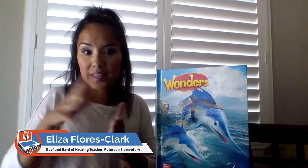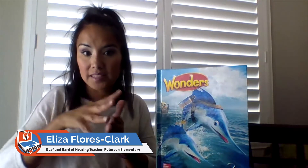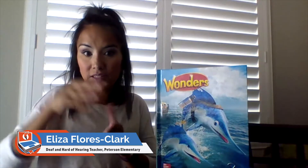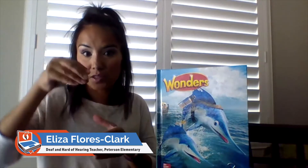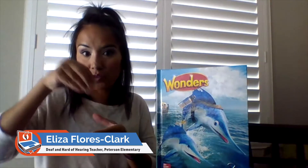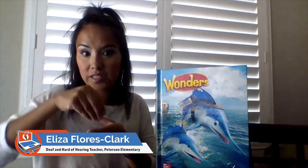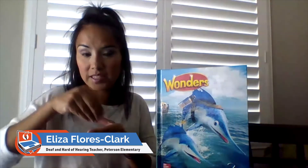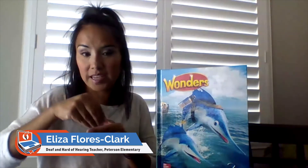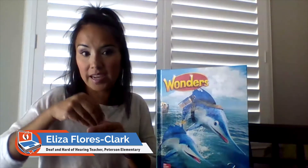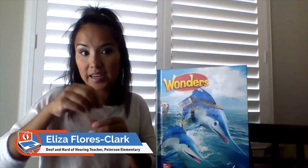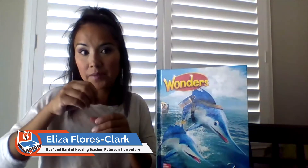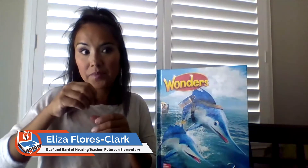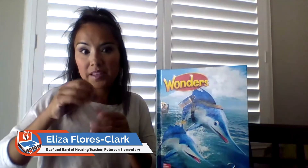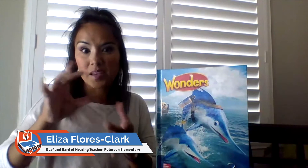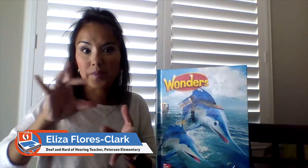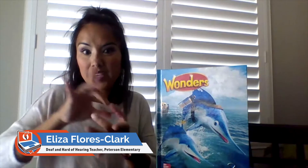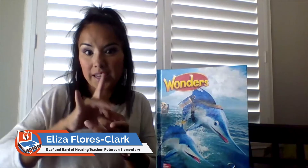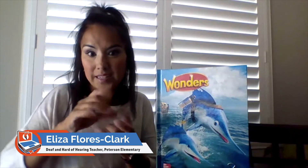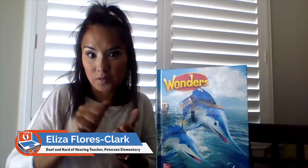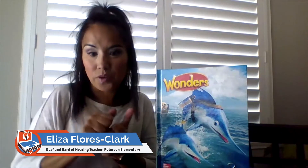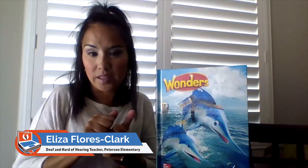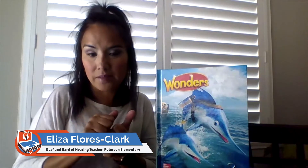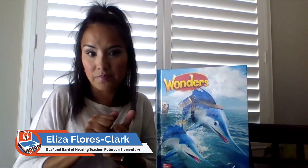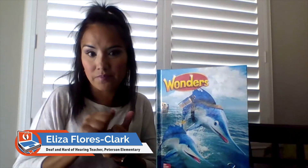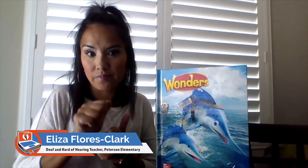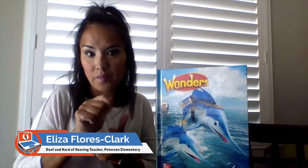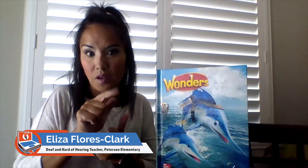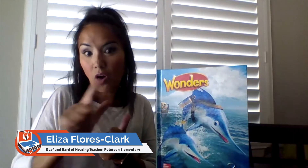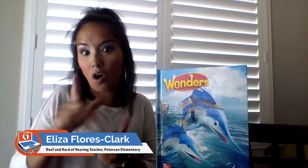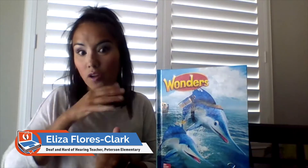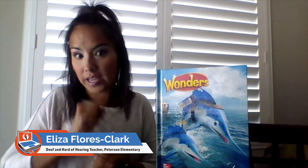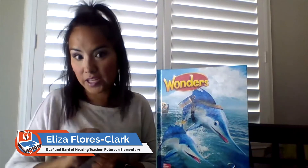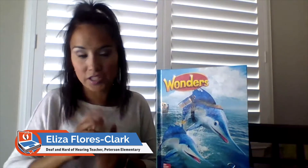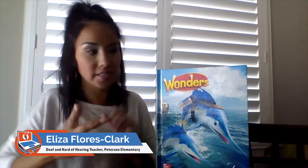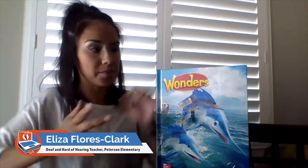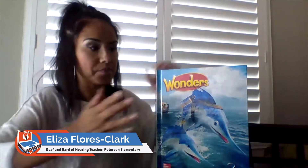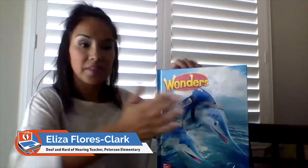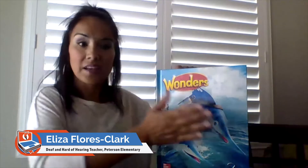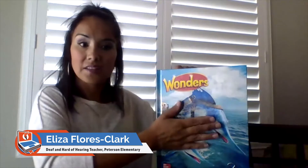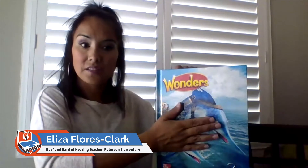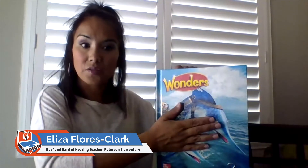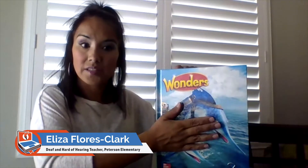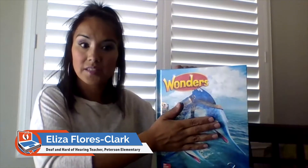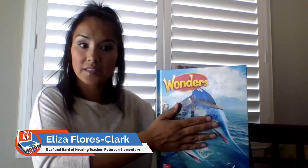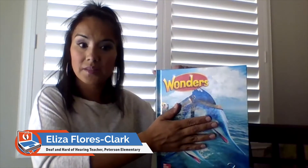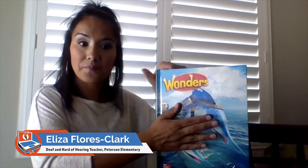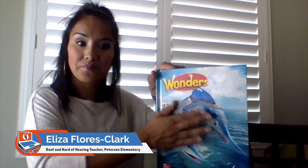lessons learned inside, can be connected to all ages. So this,